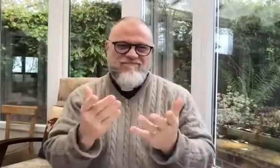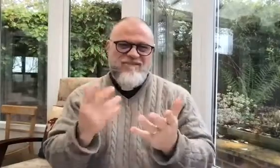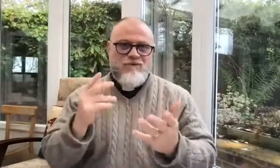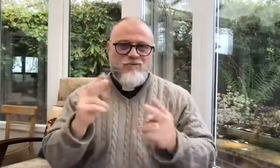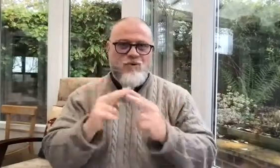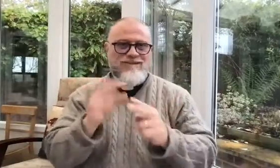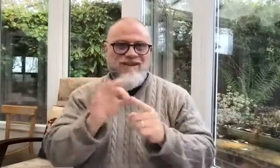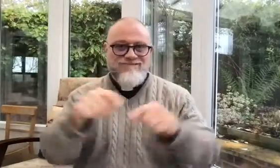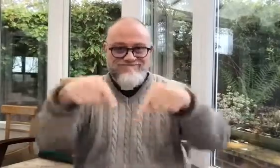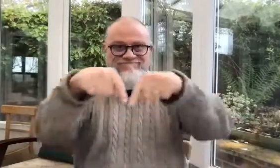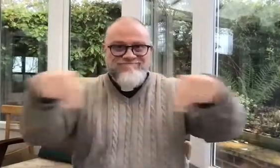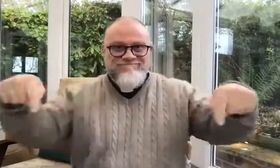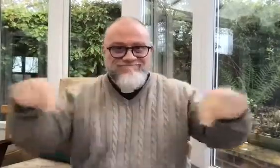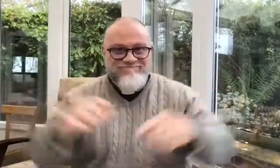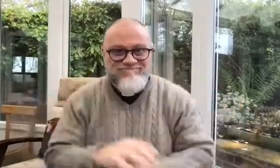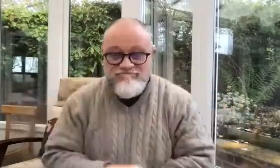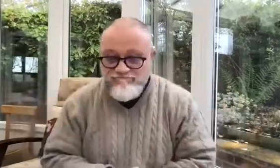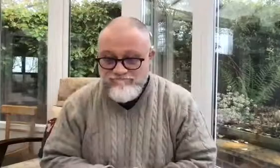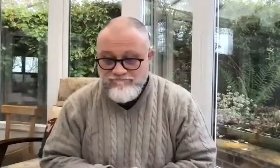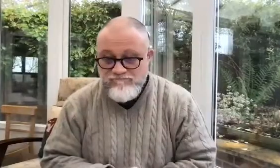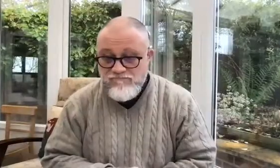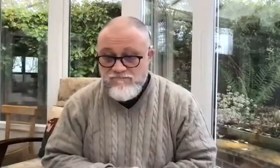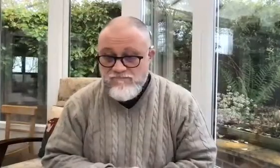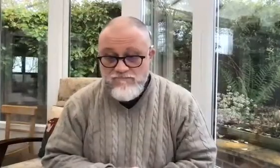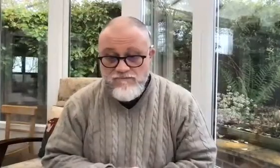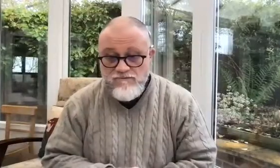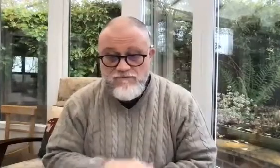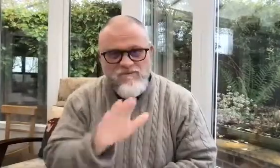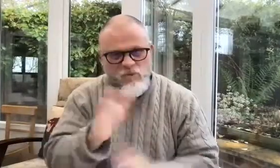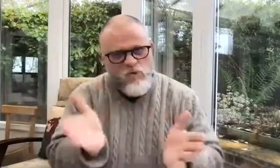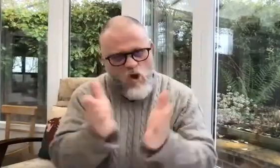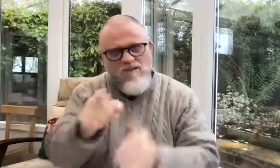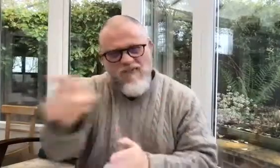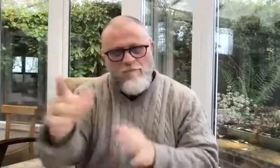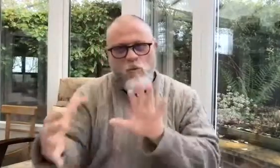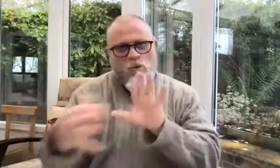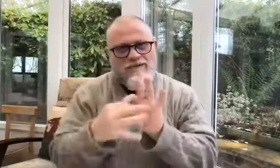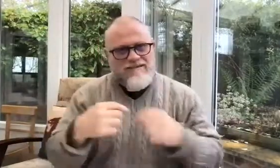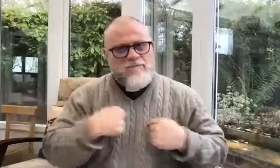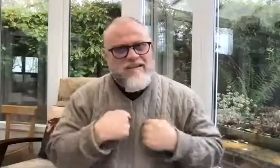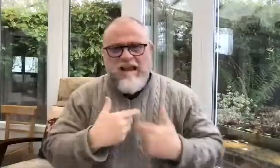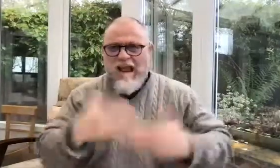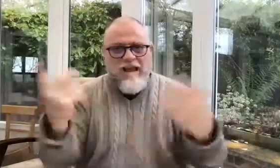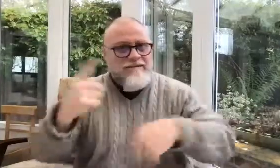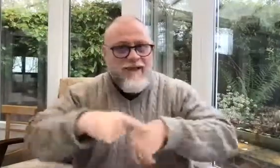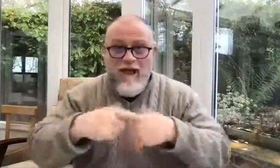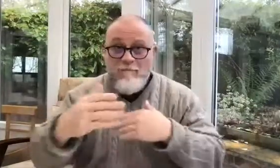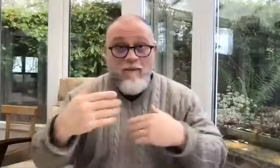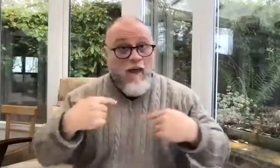Neil Robinson. Maybe you'd like to give them my details, which are on the screen below, just to encourage them to contact me at